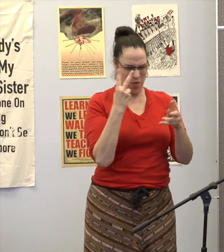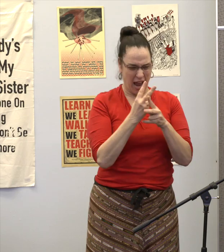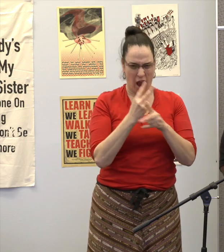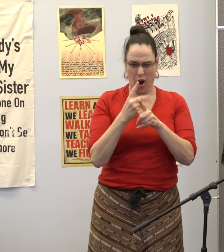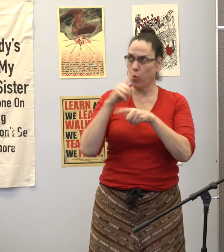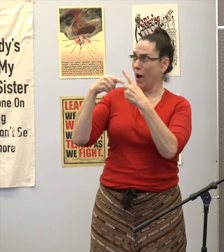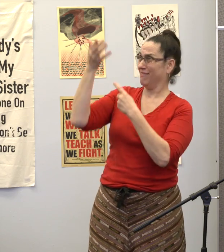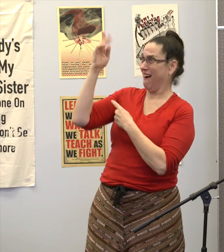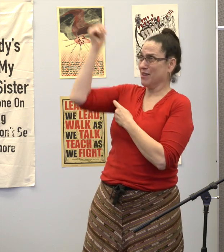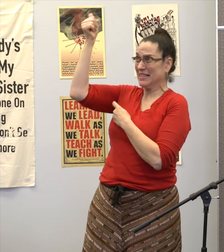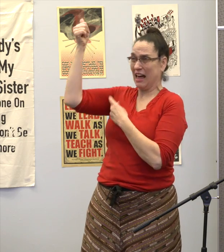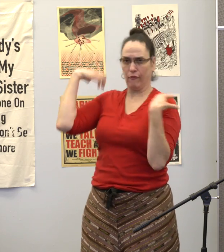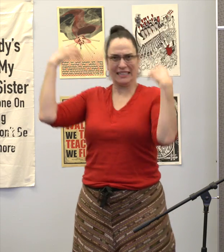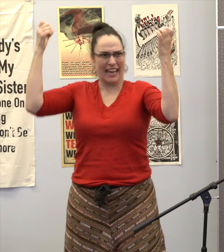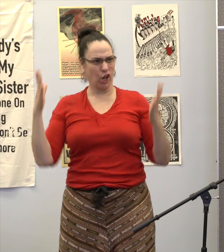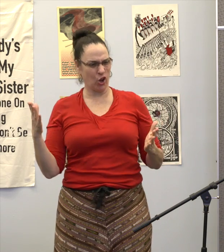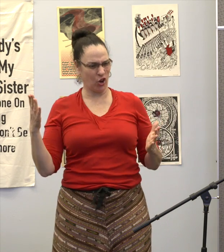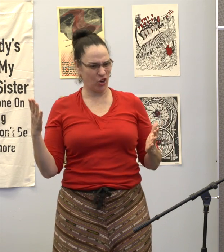Rapha?